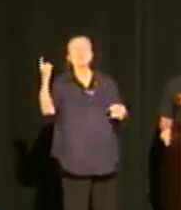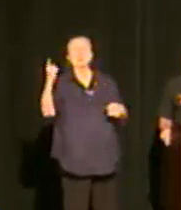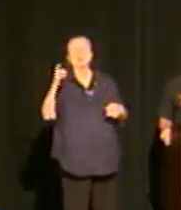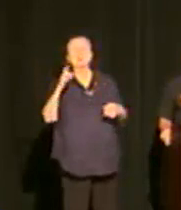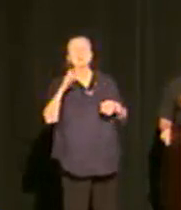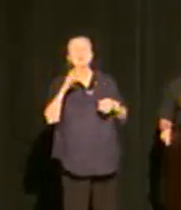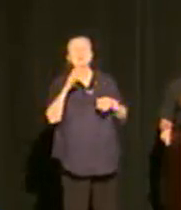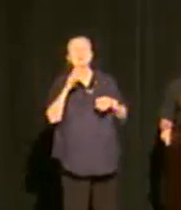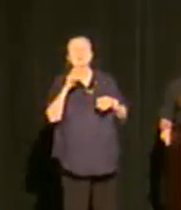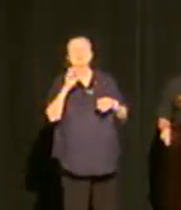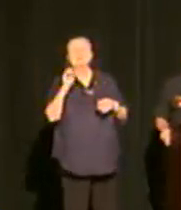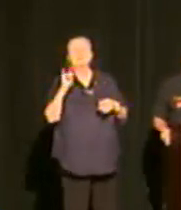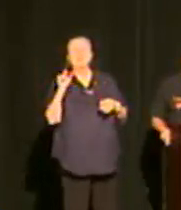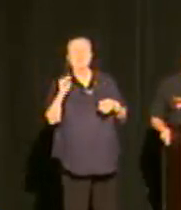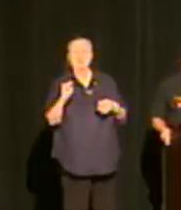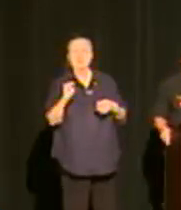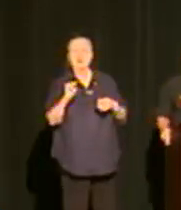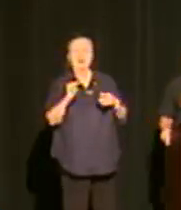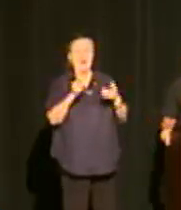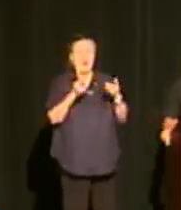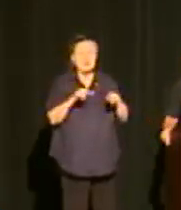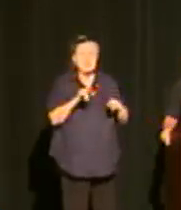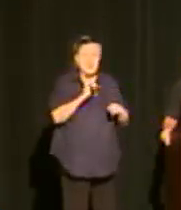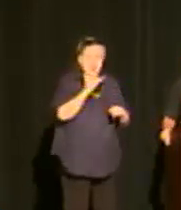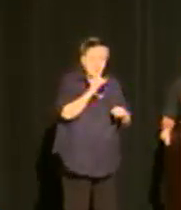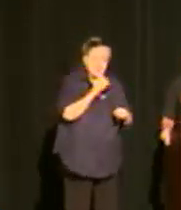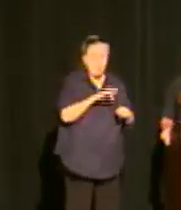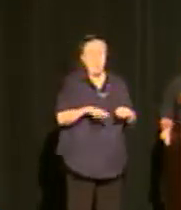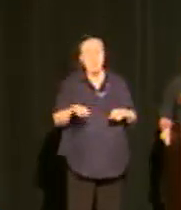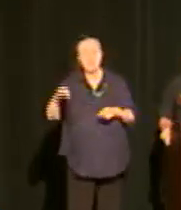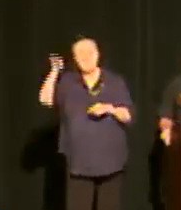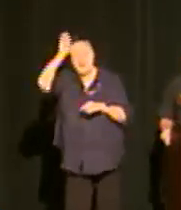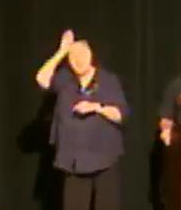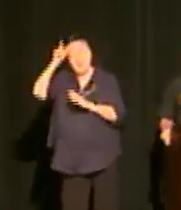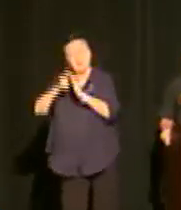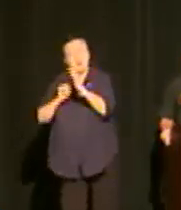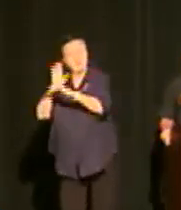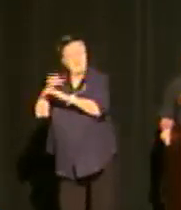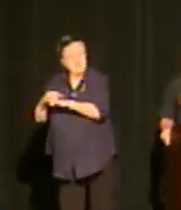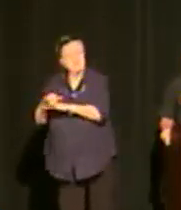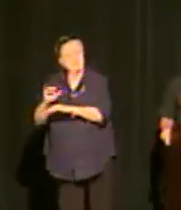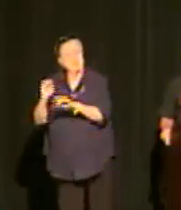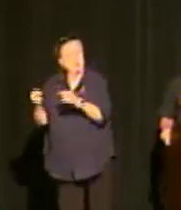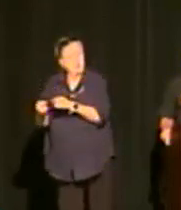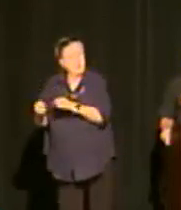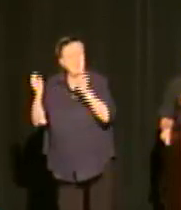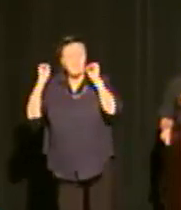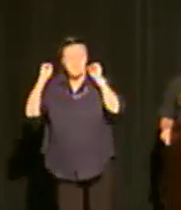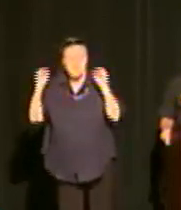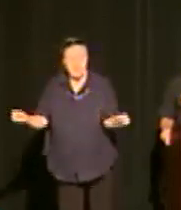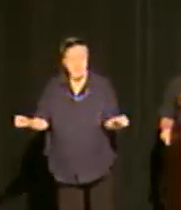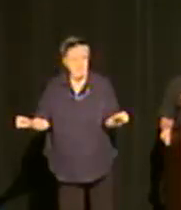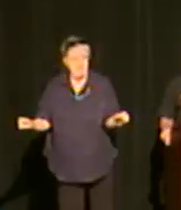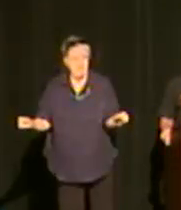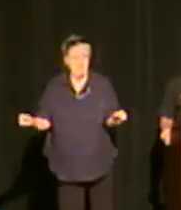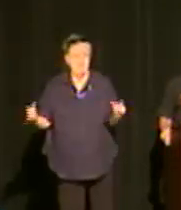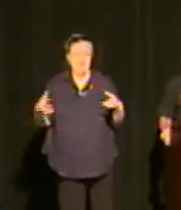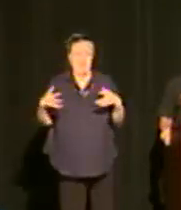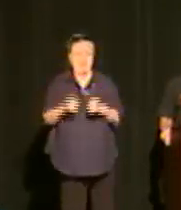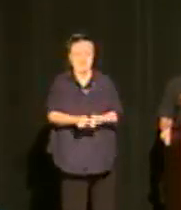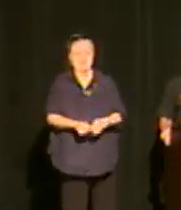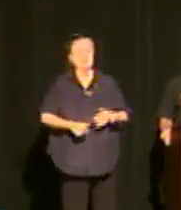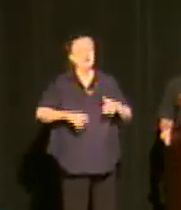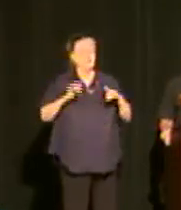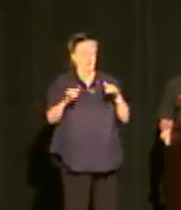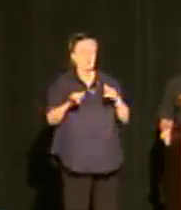civilian accident, because the folks weren't there, or firefighter and law enforcement incident of any kind as far as an accident.